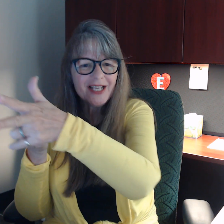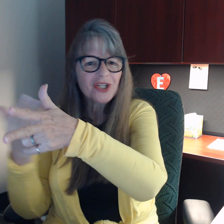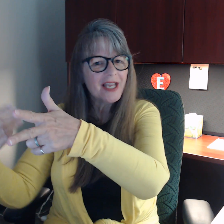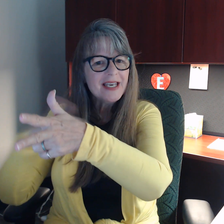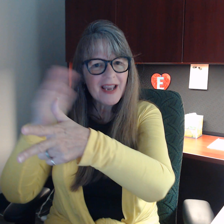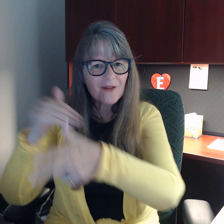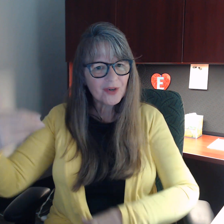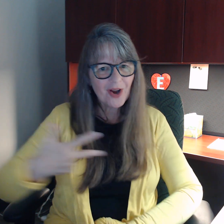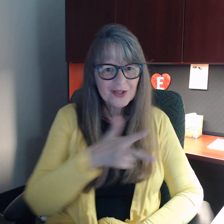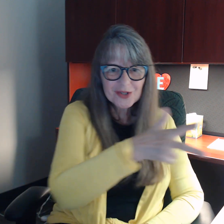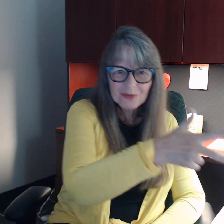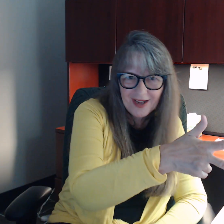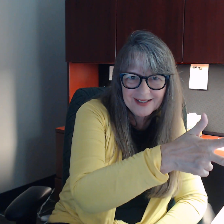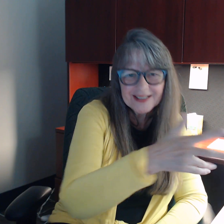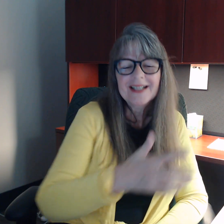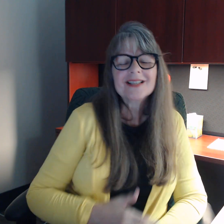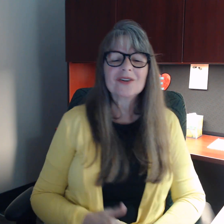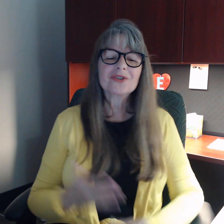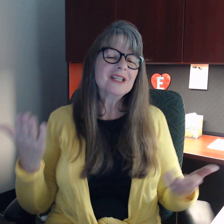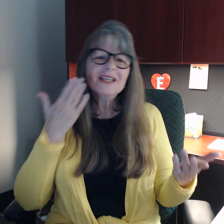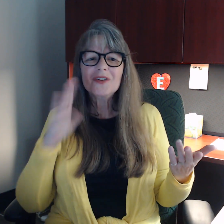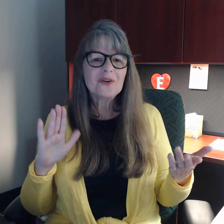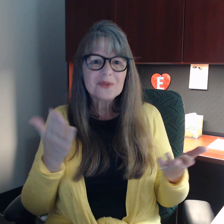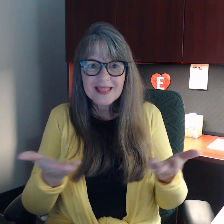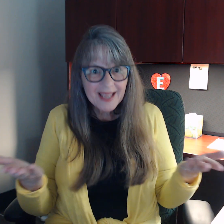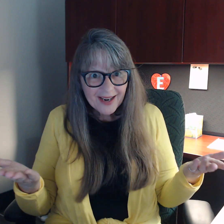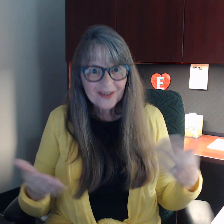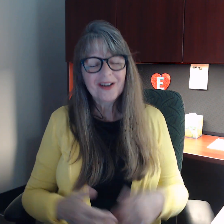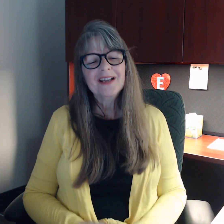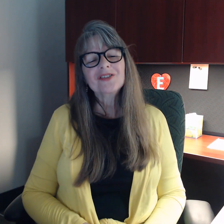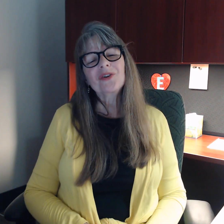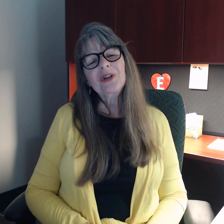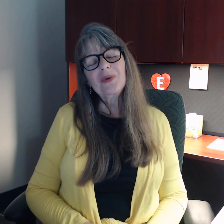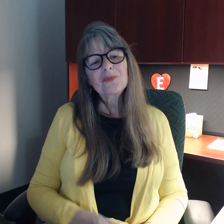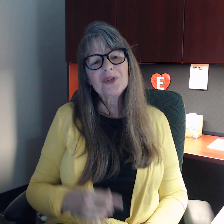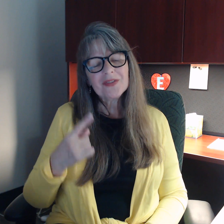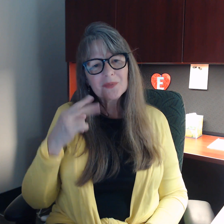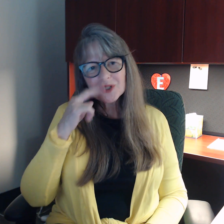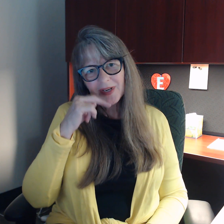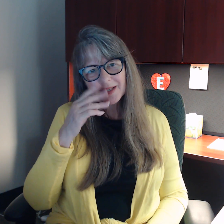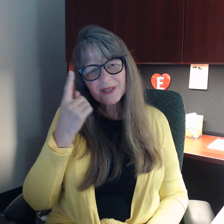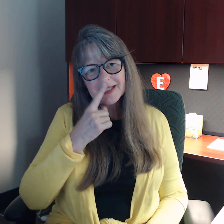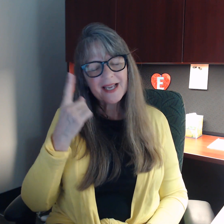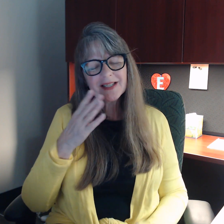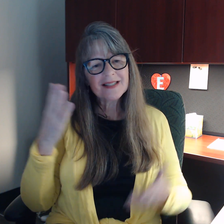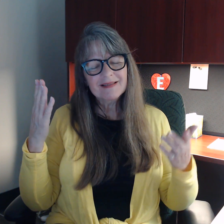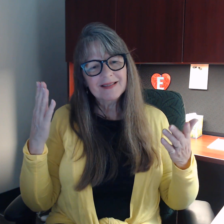she had never gone to the right. So she didn't even know it was there. So anyway, which I thought was funny because I